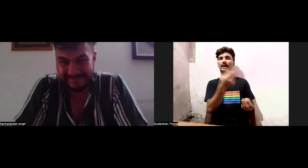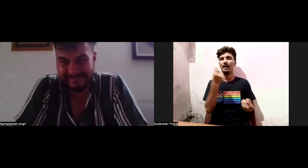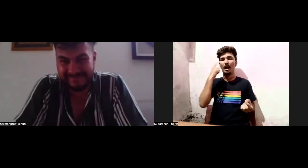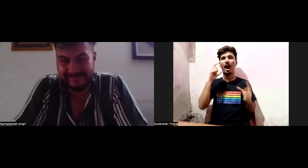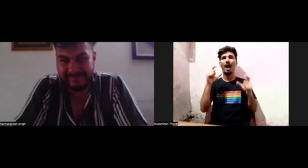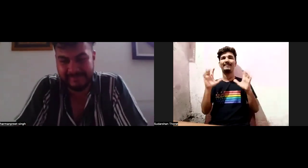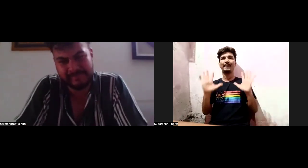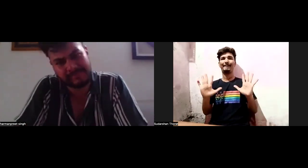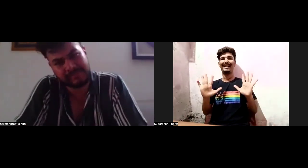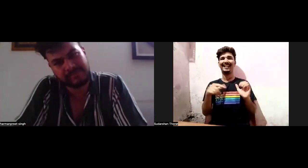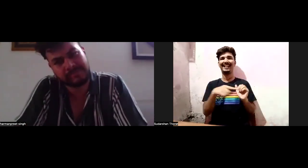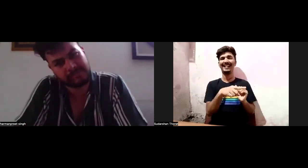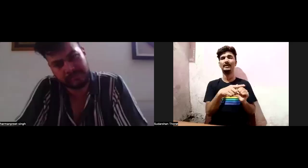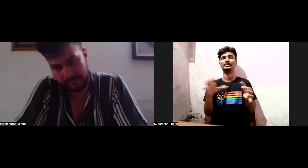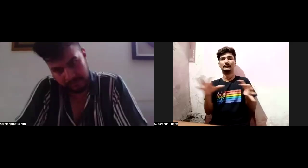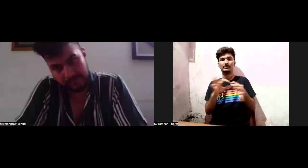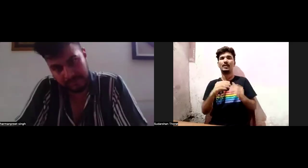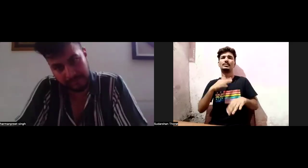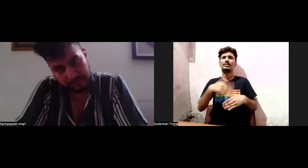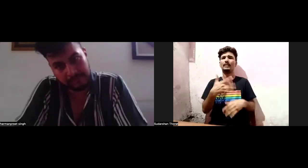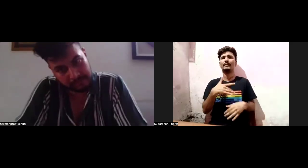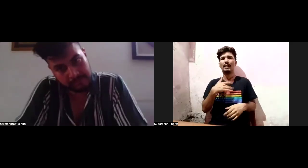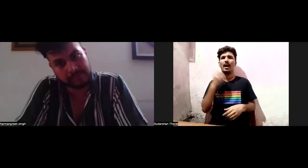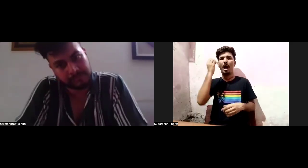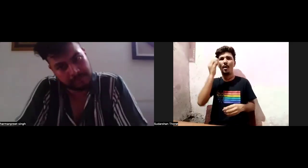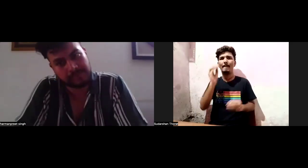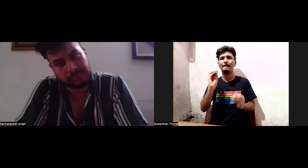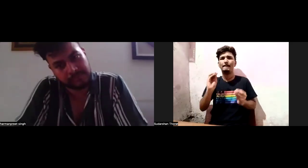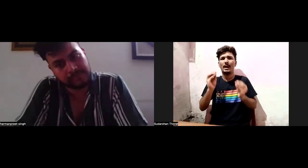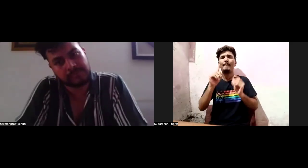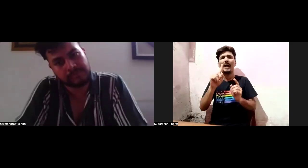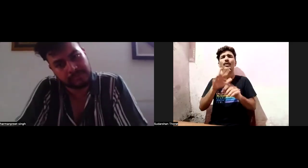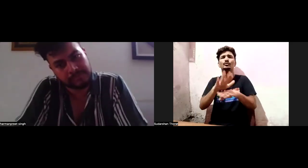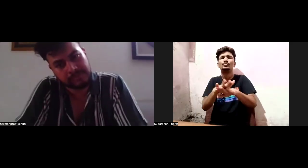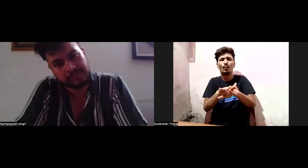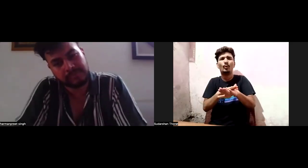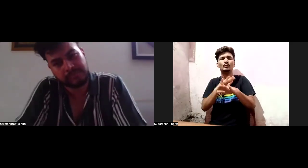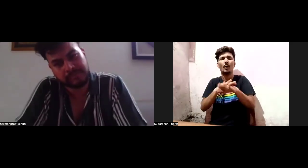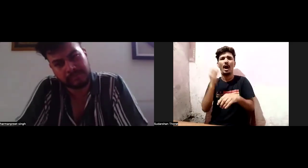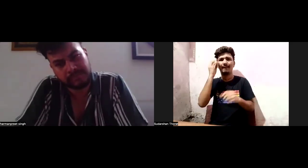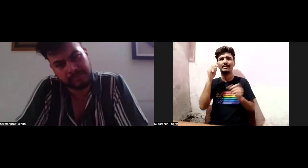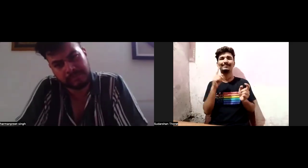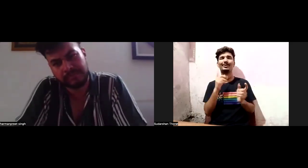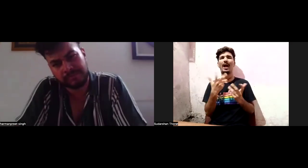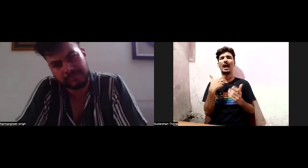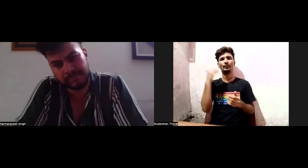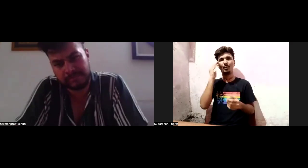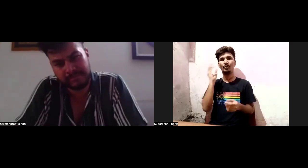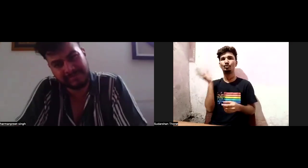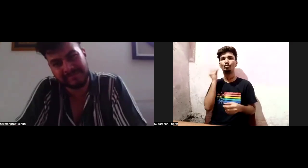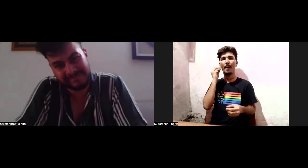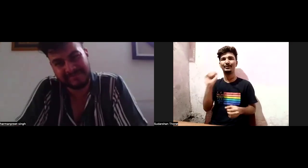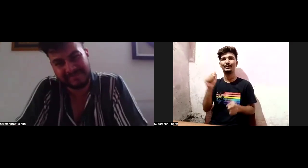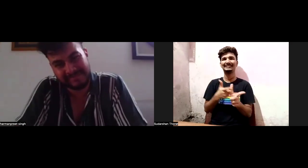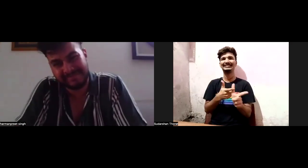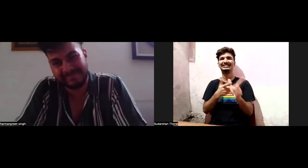queries and their concerns with us, correct? And they feel comfortable, they will feel at ease. So